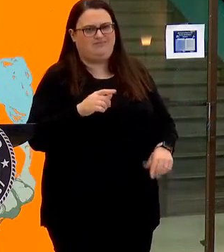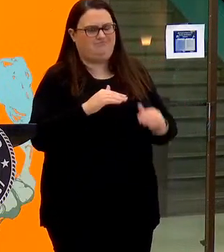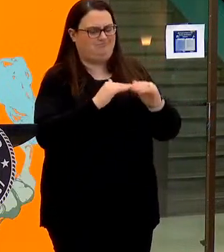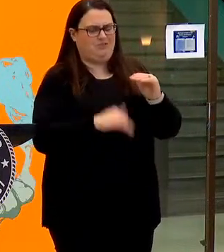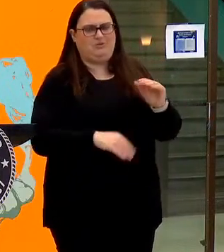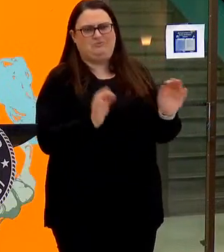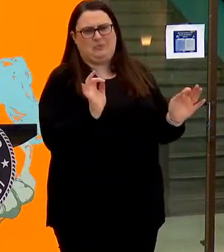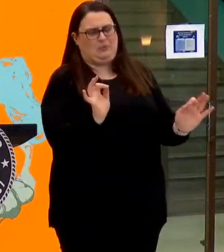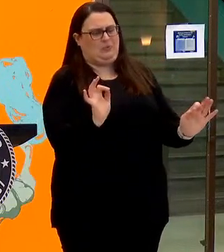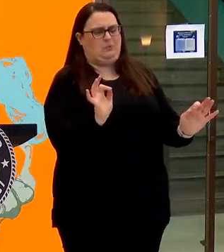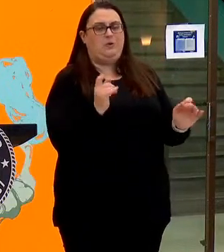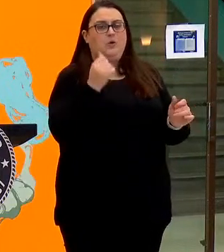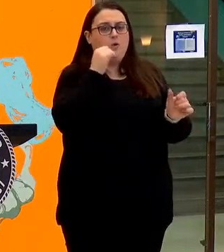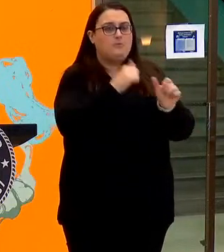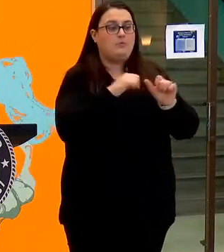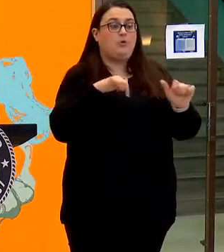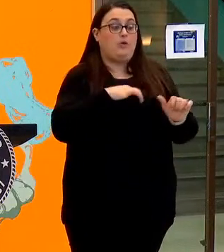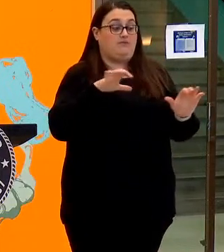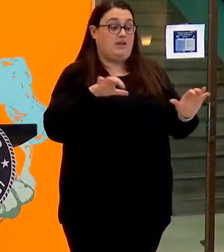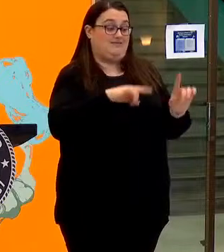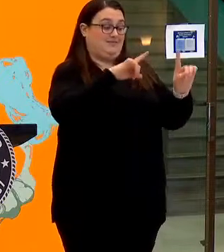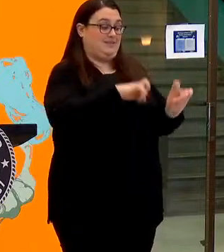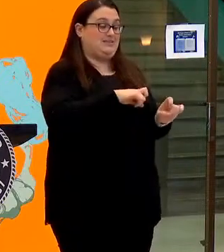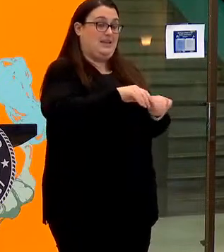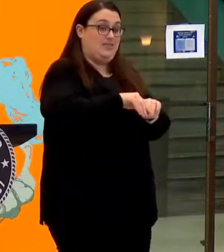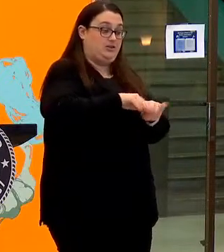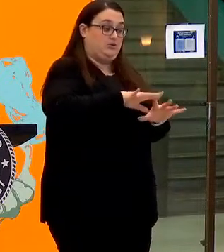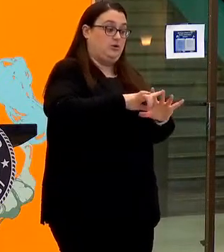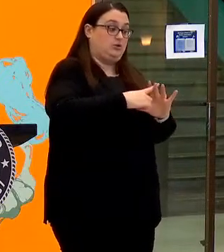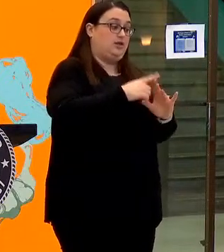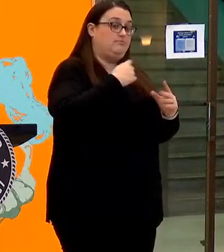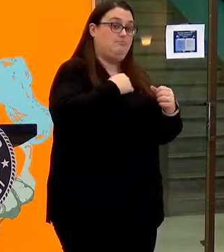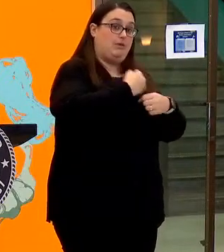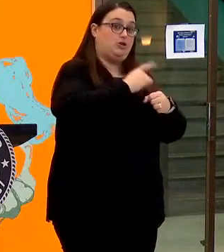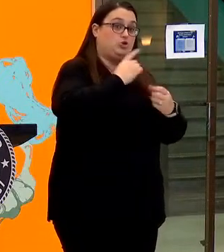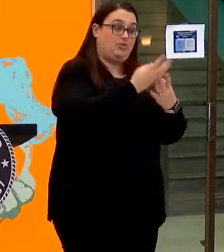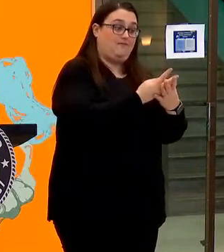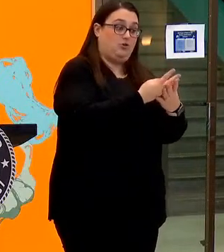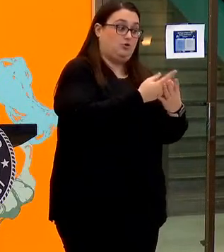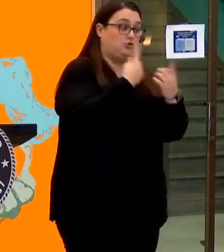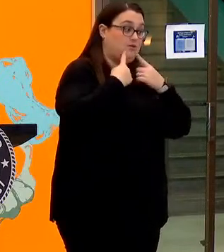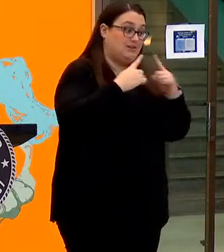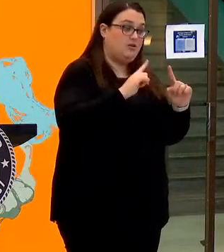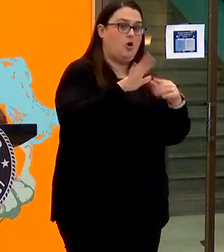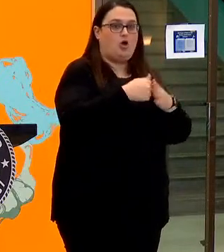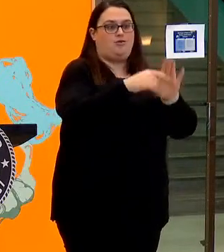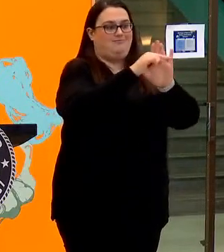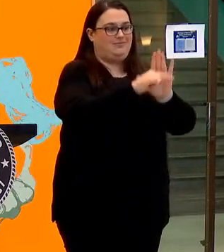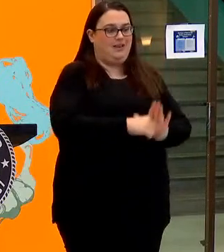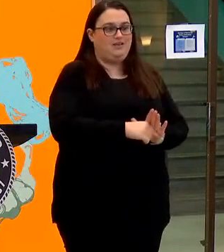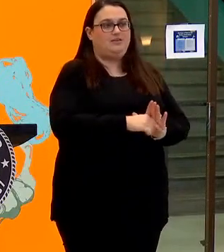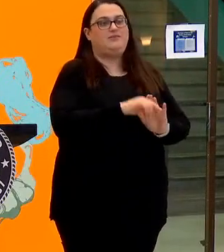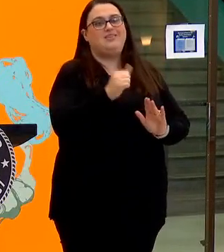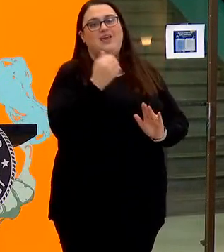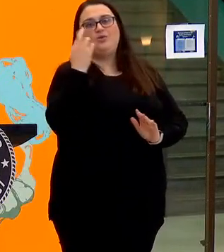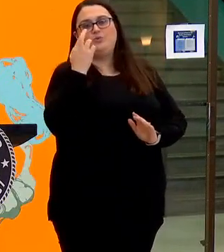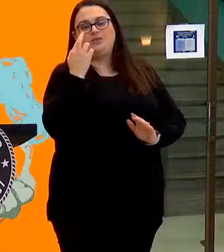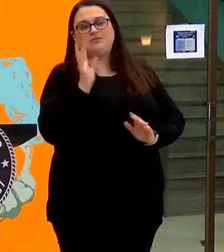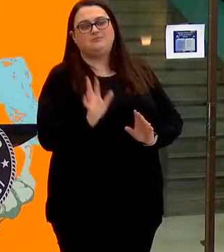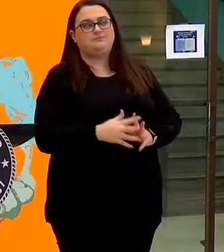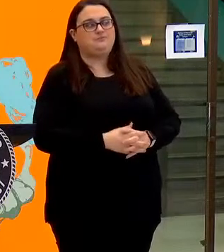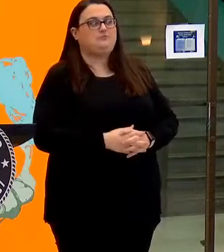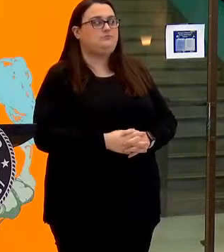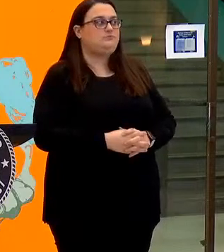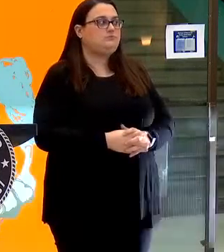low. Remember that we've done testing at the distribution site to make sure the filters are working correctly, all negative. The other reality is